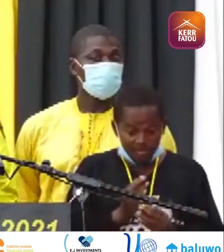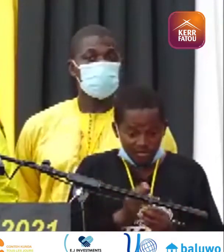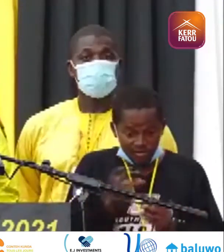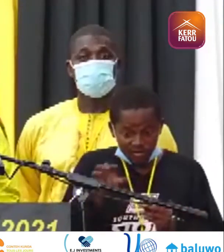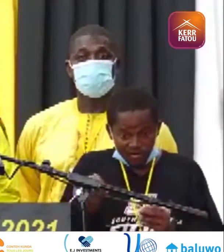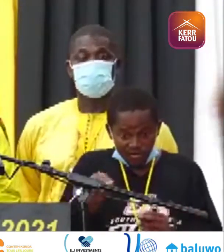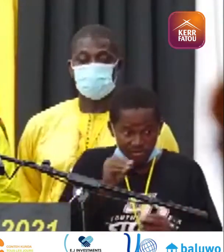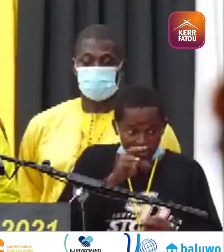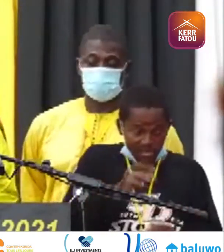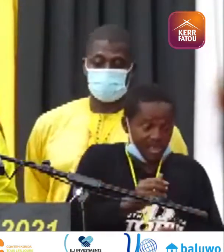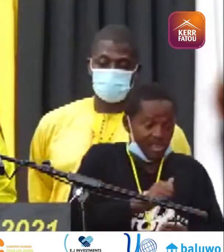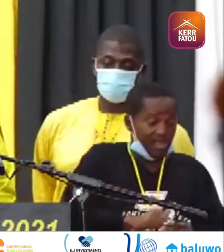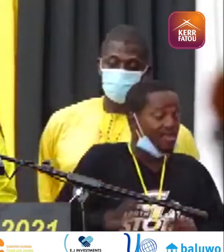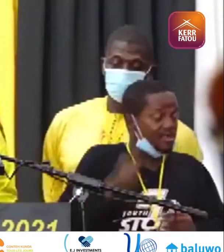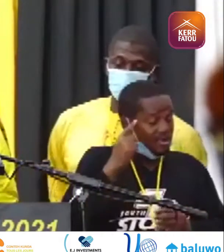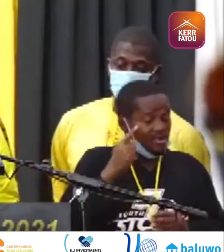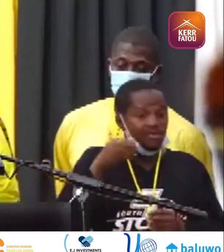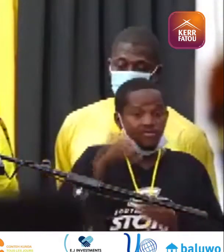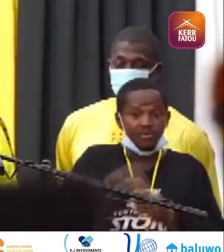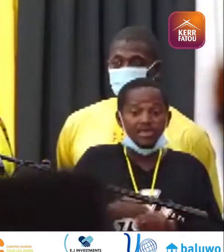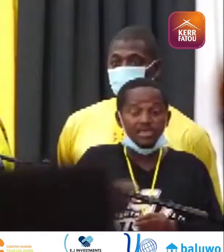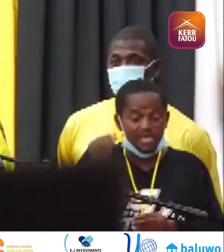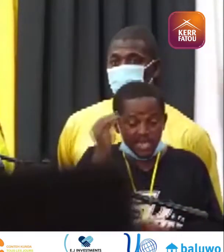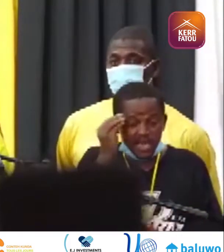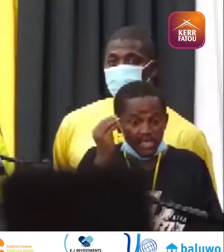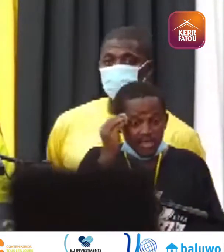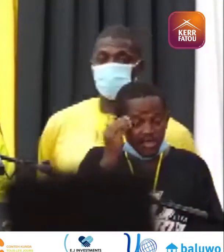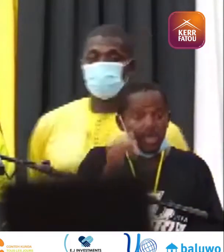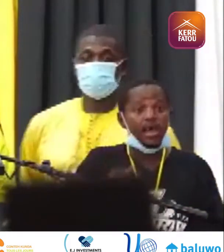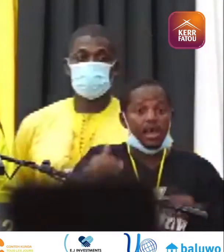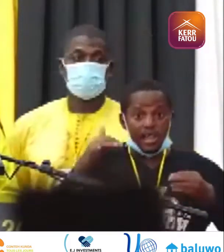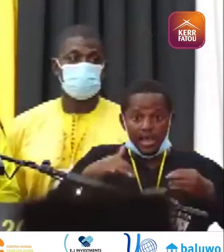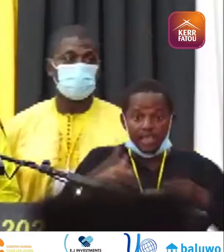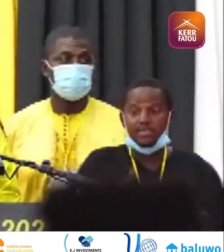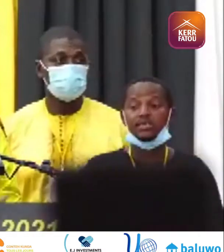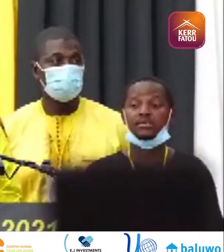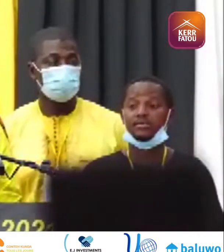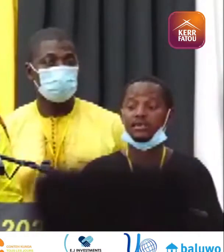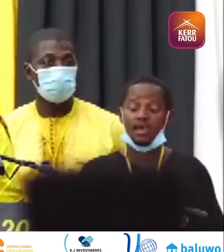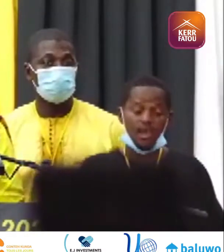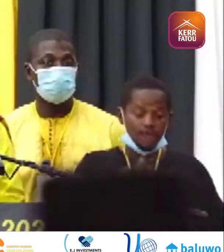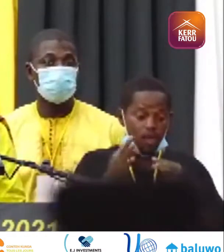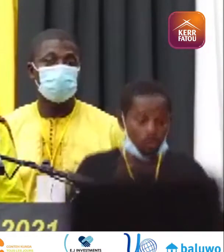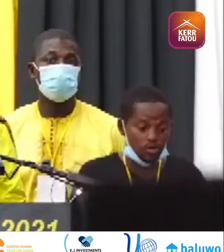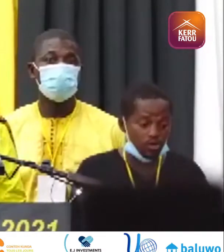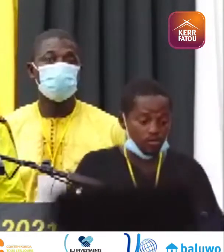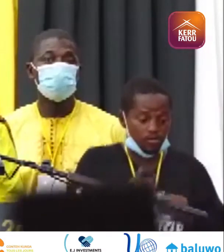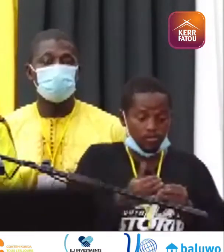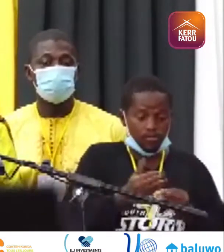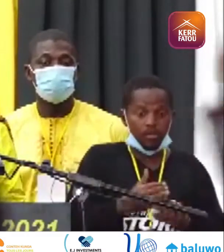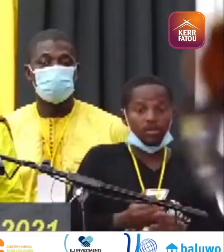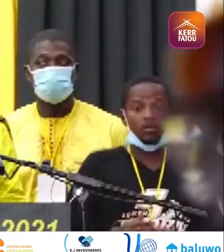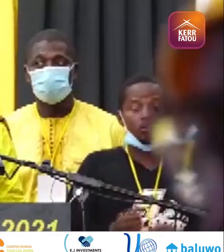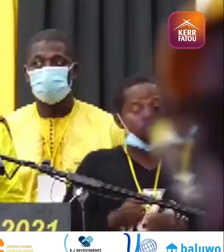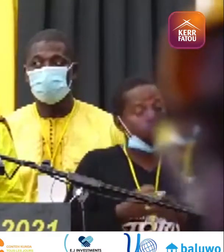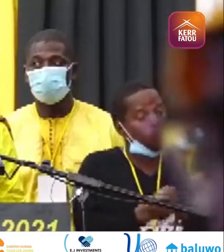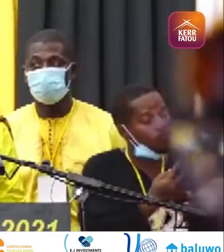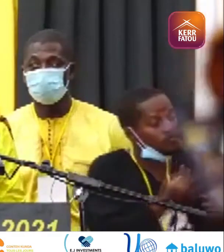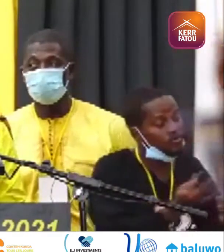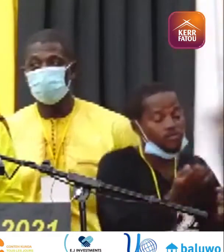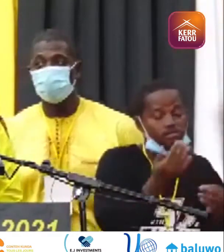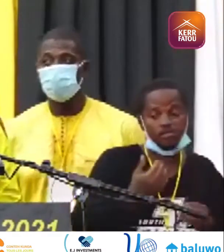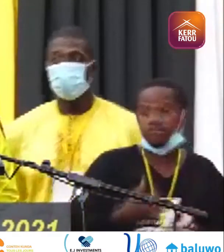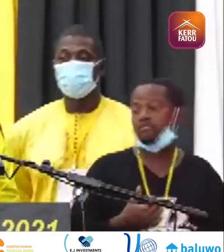highlighted areas that included sensitization rallies, laying of foundations, humanitarian support